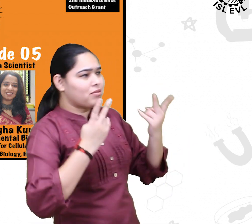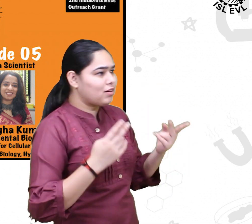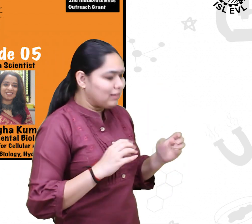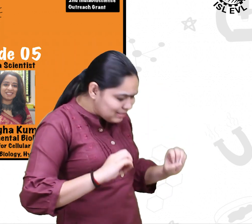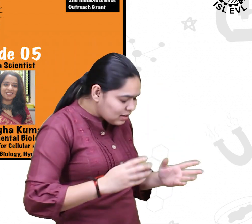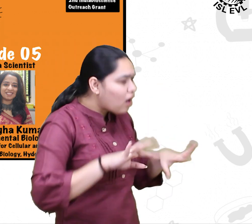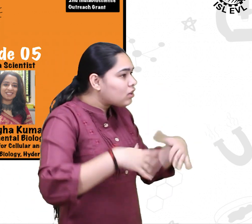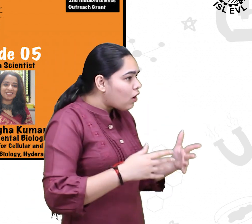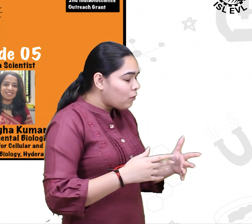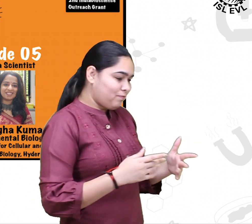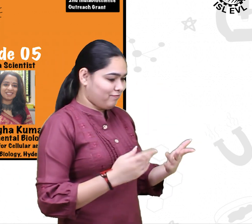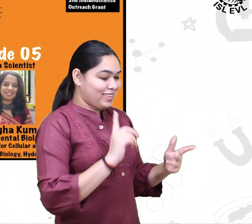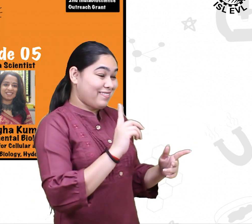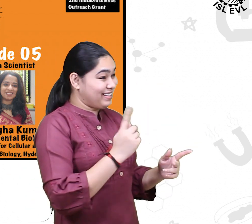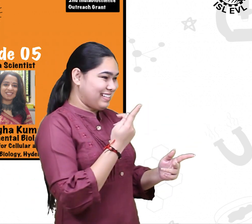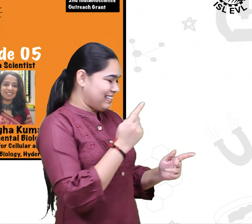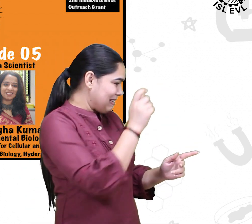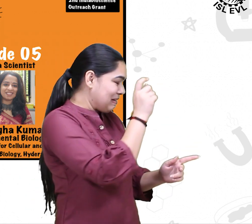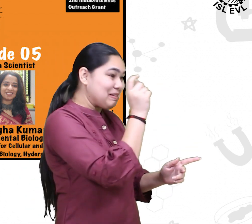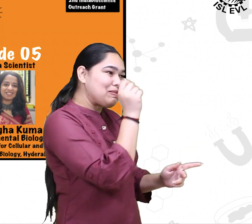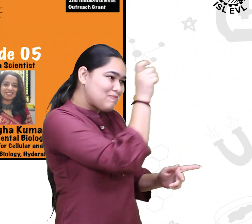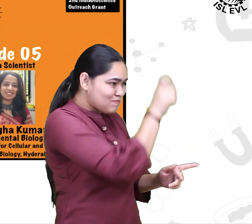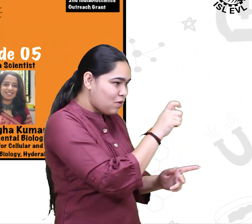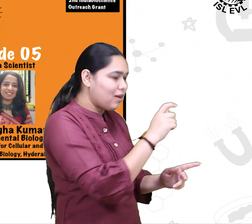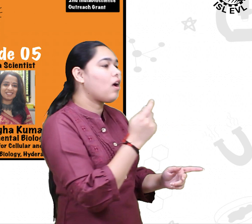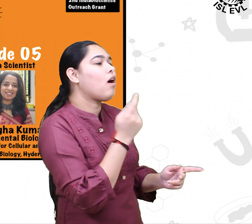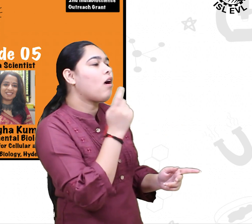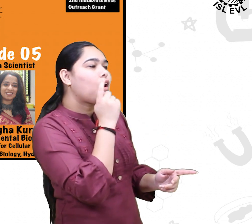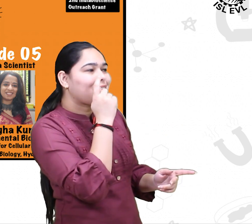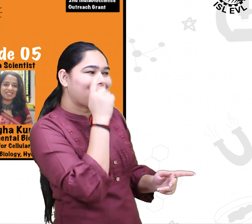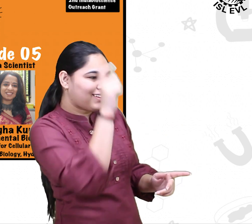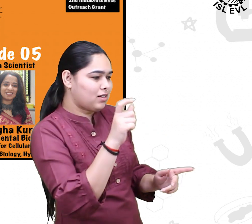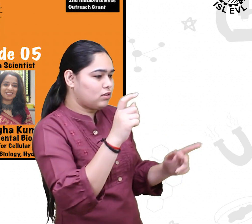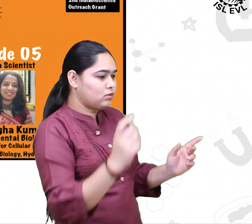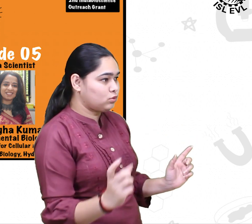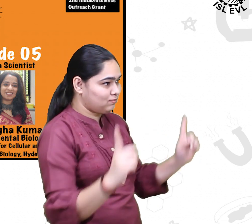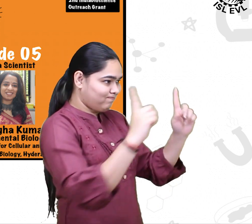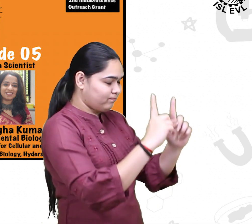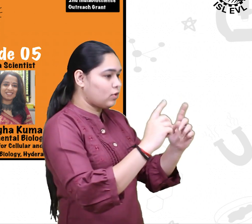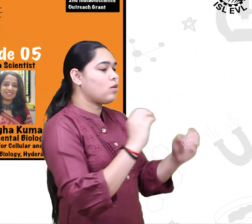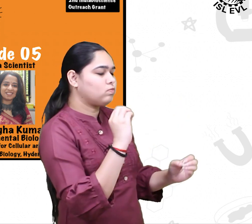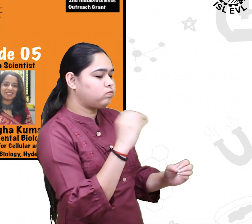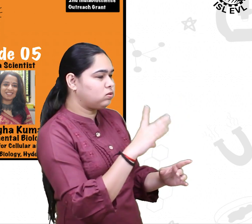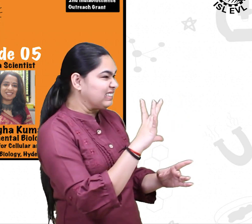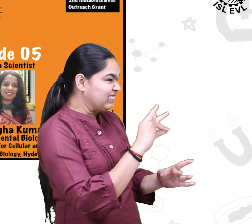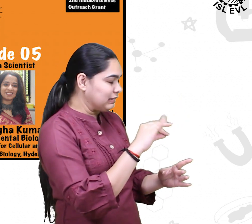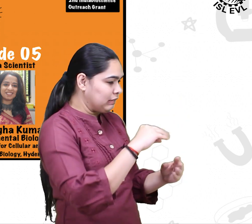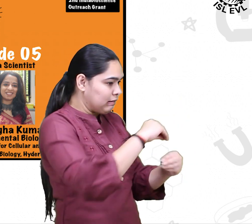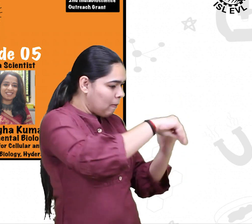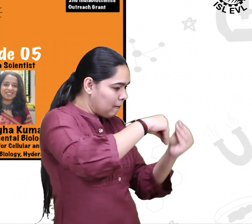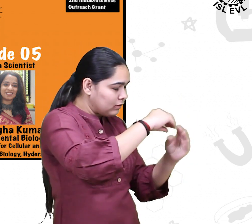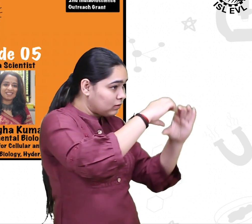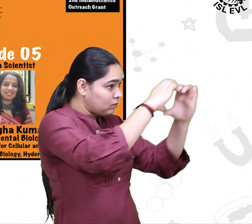cell where male and female cells fuse. So the sperm and the oocyte. And then the embryo